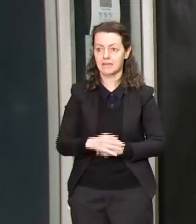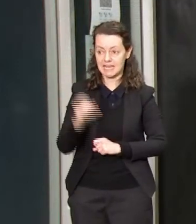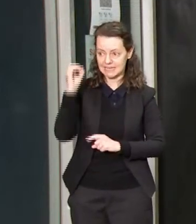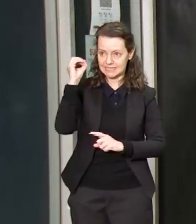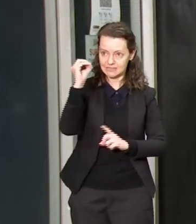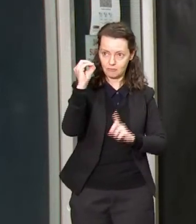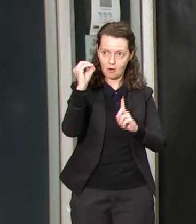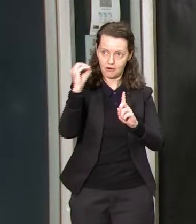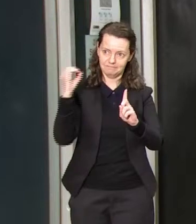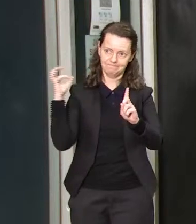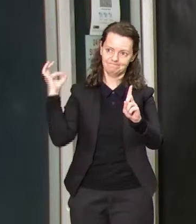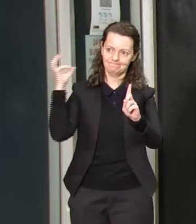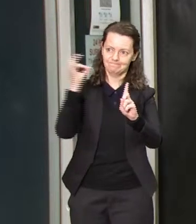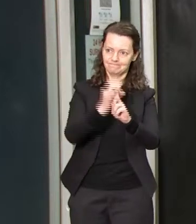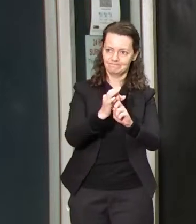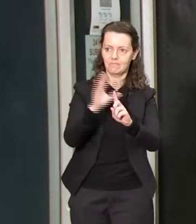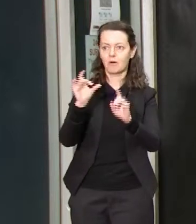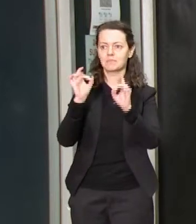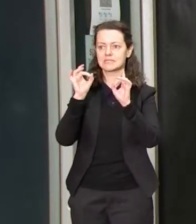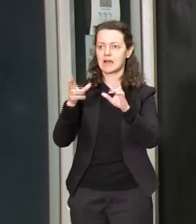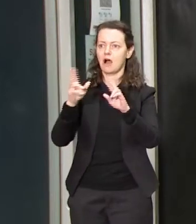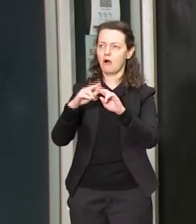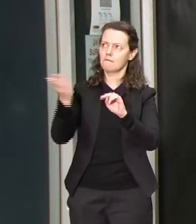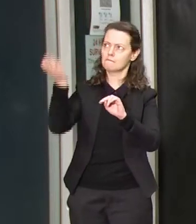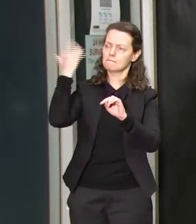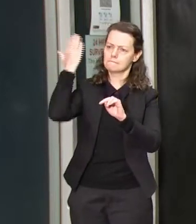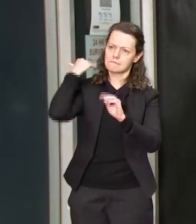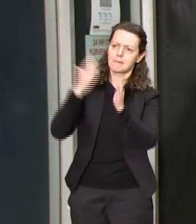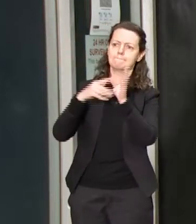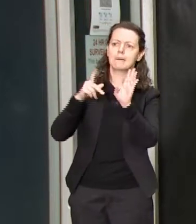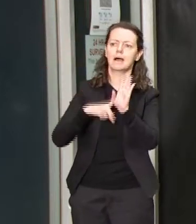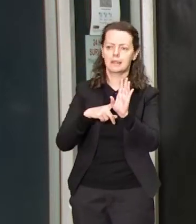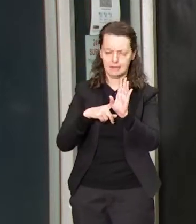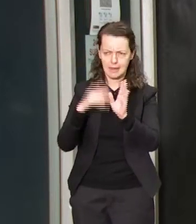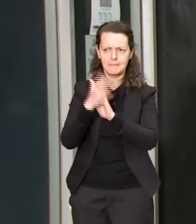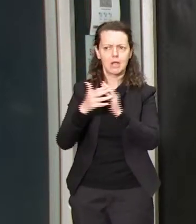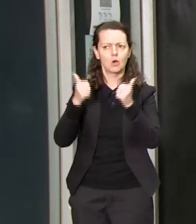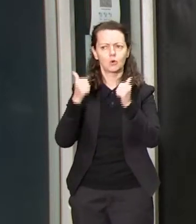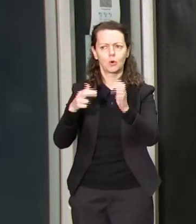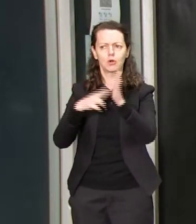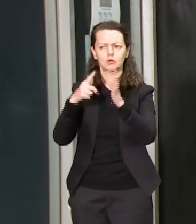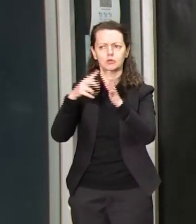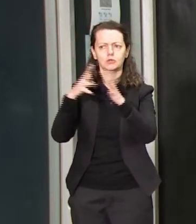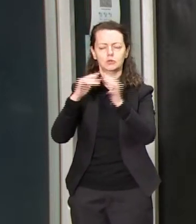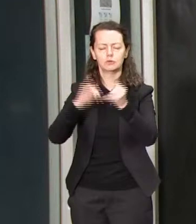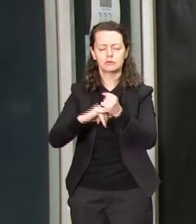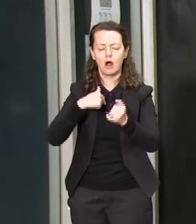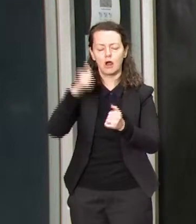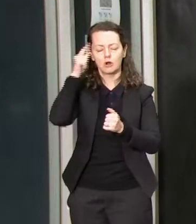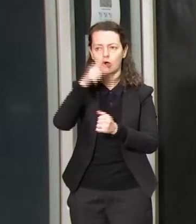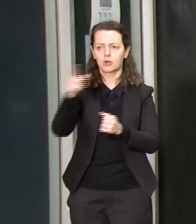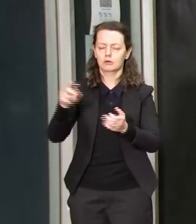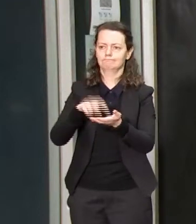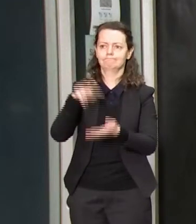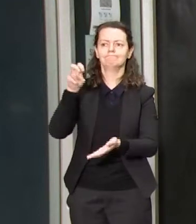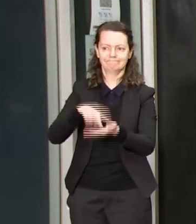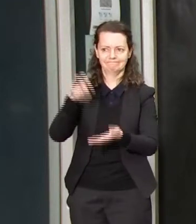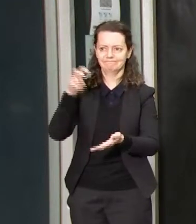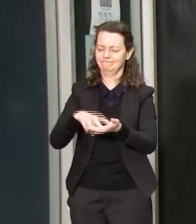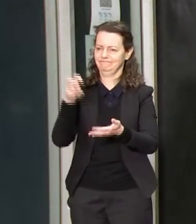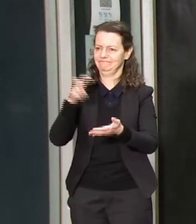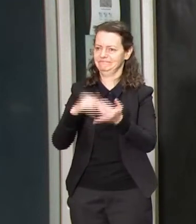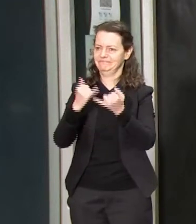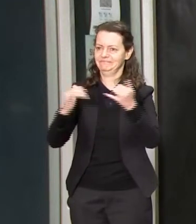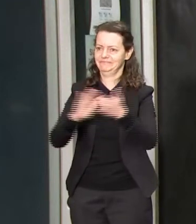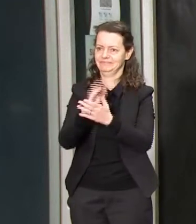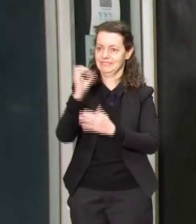community since the start of this outbreak. That is good news, and it's news I know everyone in Victoria wanted